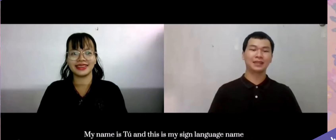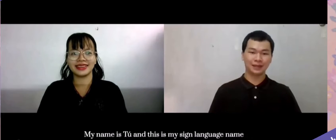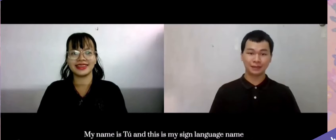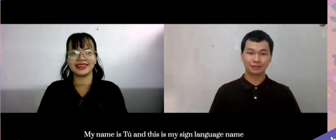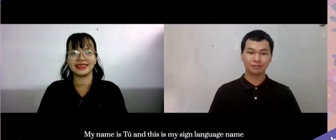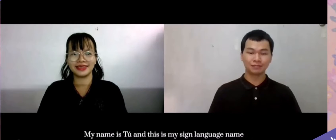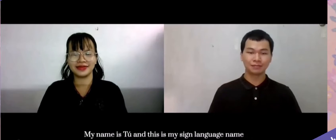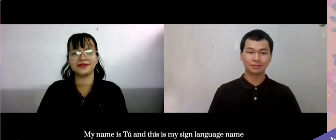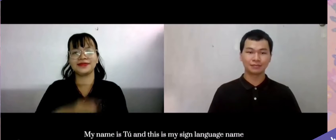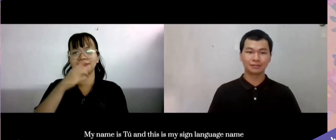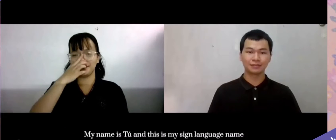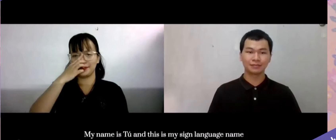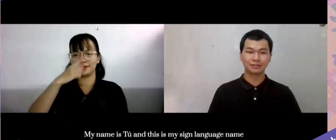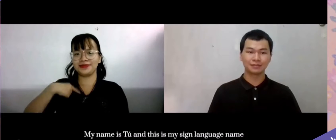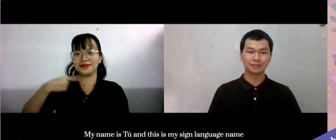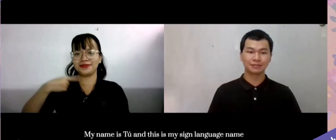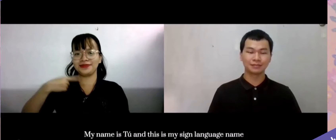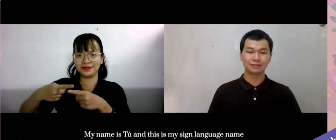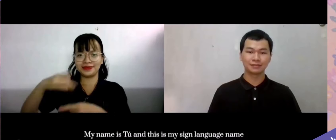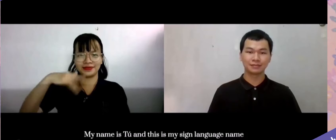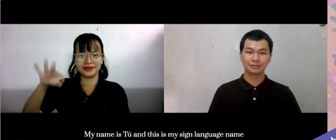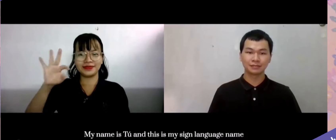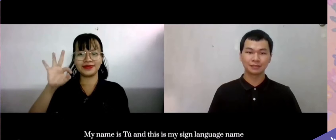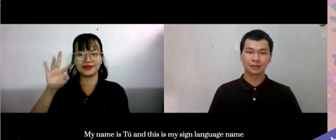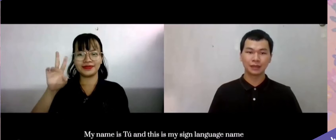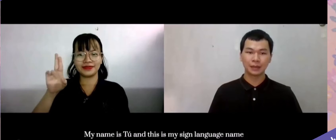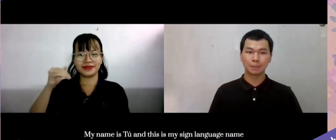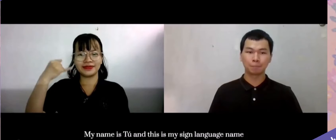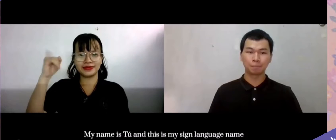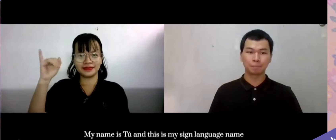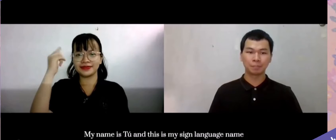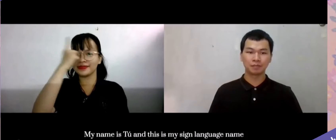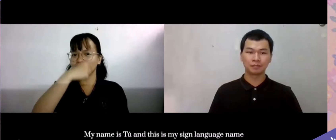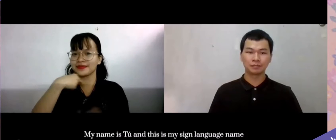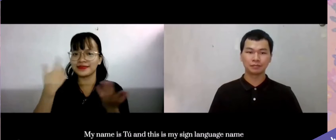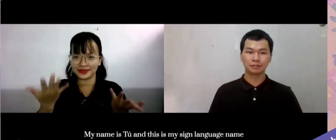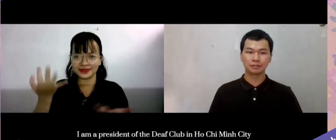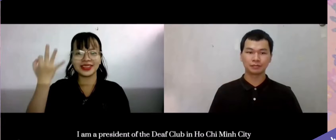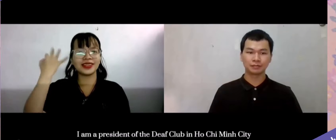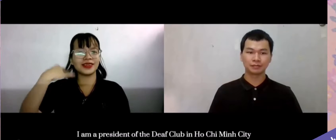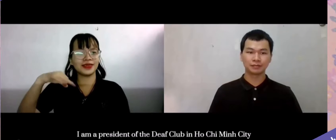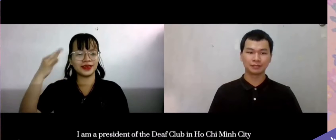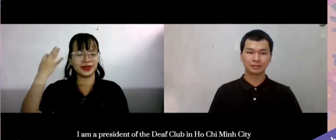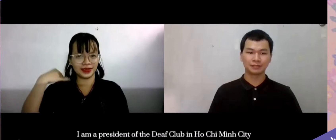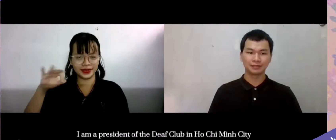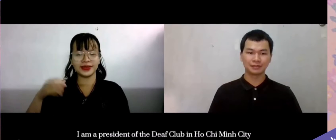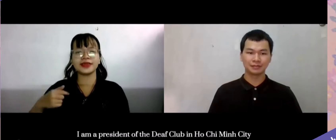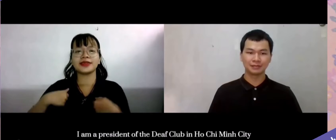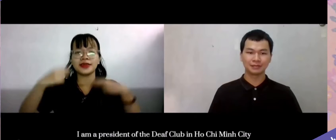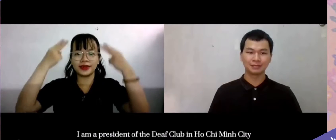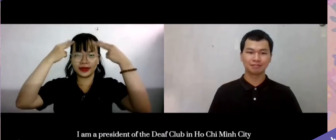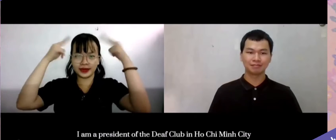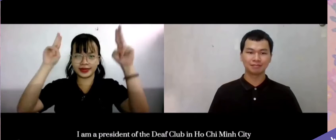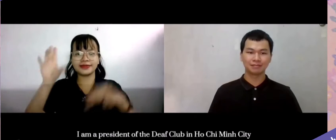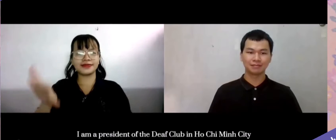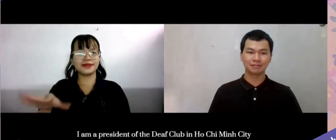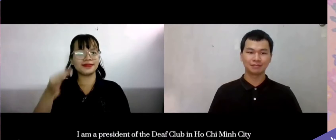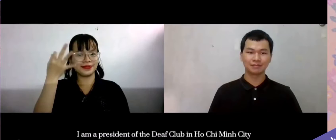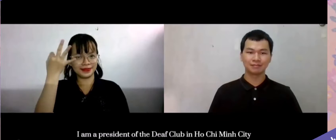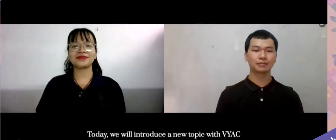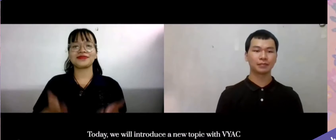visible to us and starring hiep who is a member of the ng mohi sign language interpreter service and